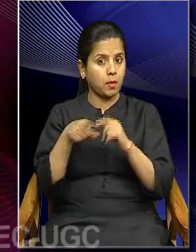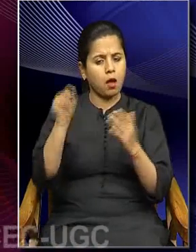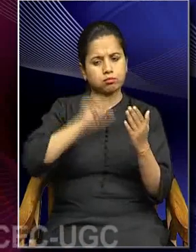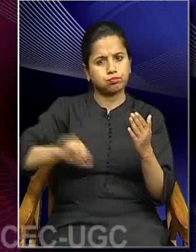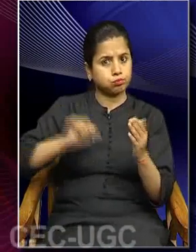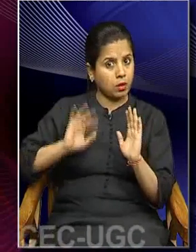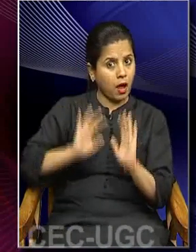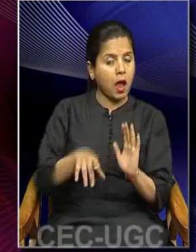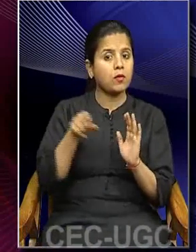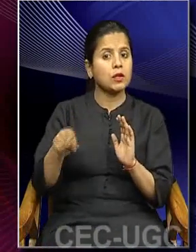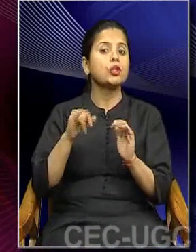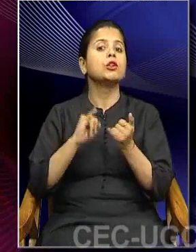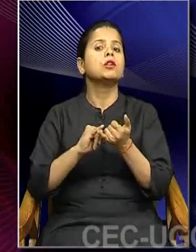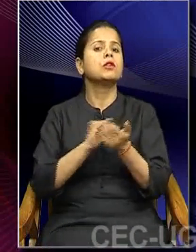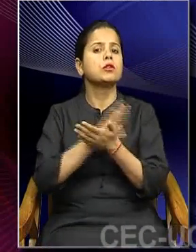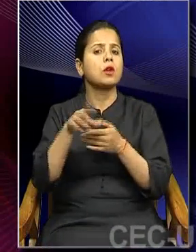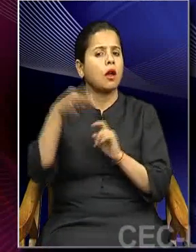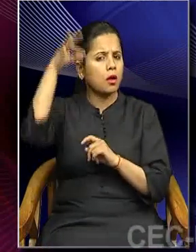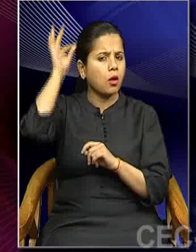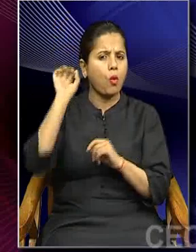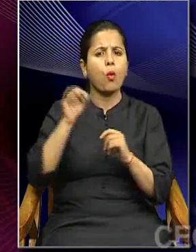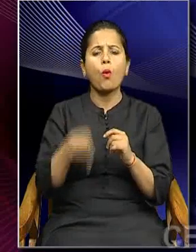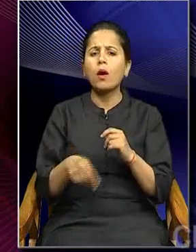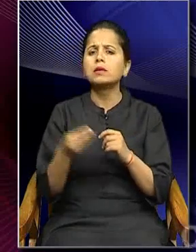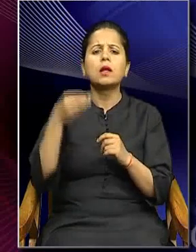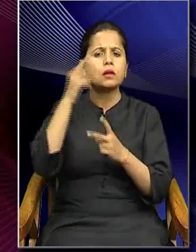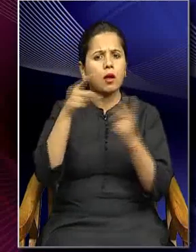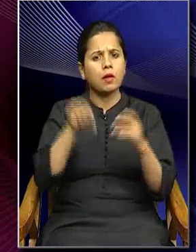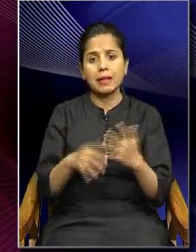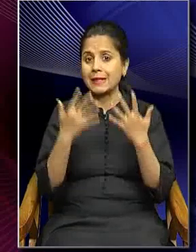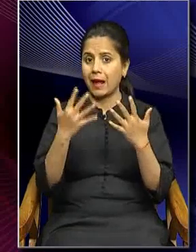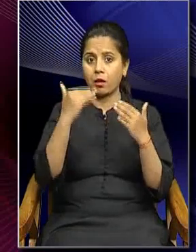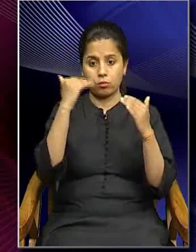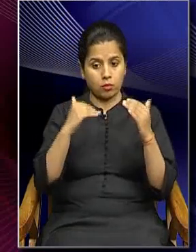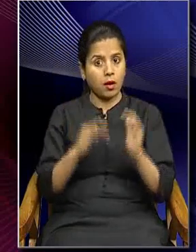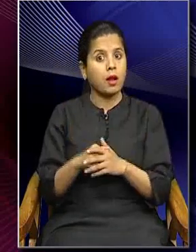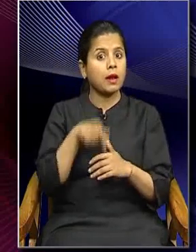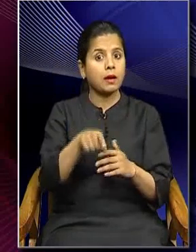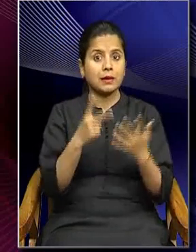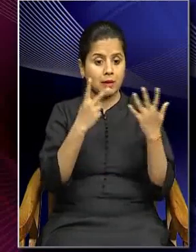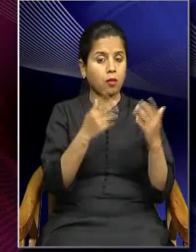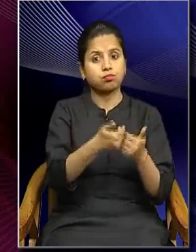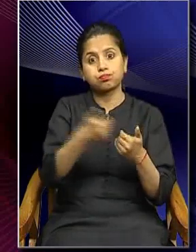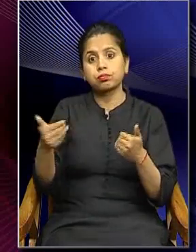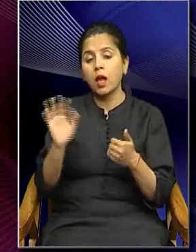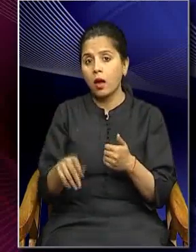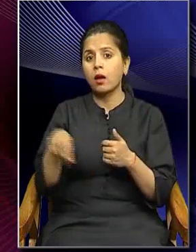Shastra, the number of padarthas is 10. Apart from these 7, he